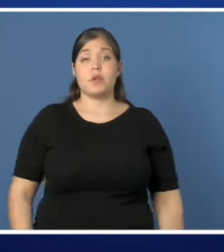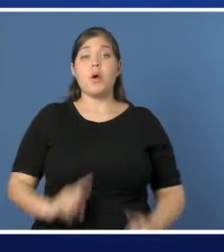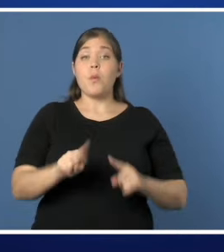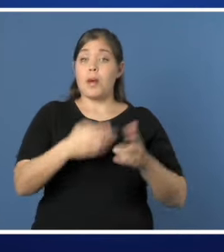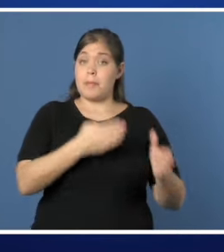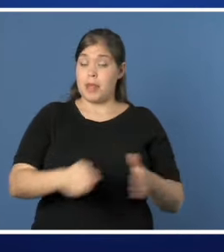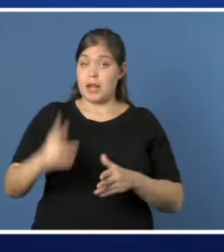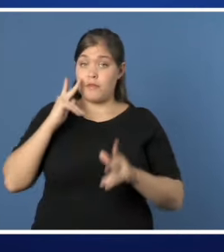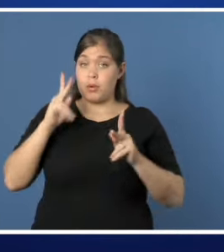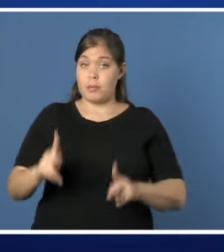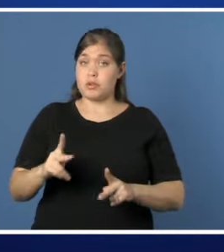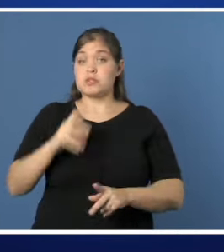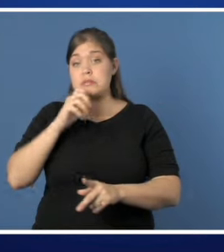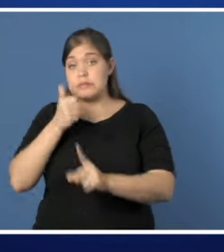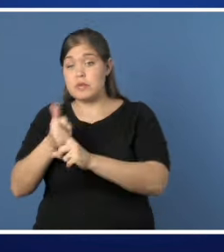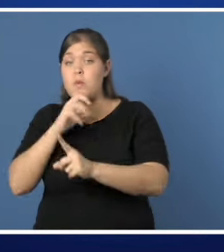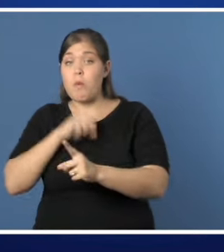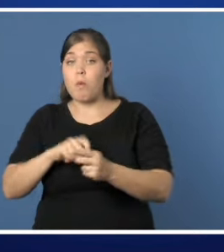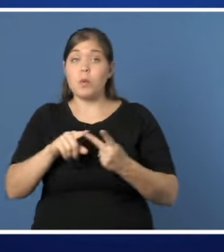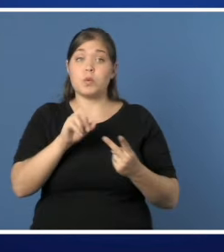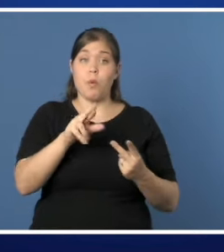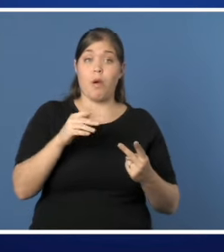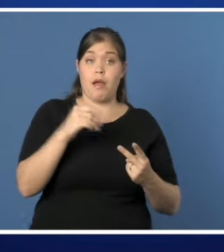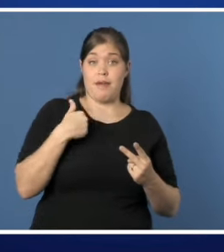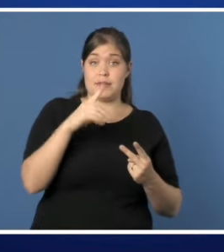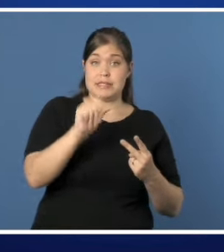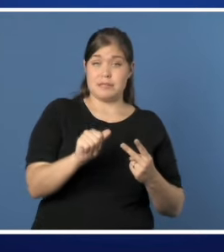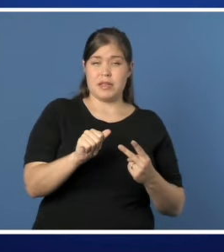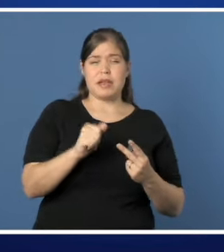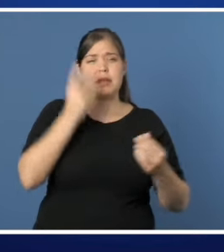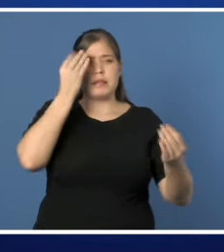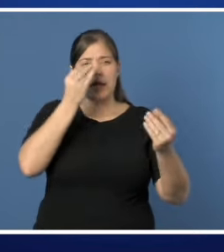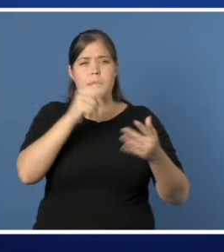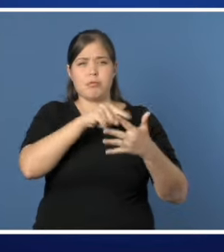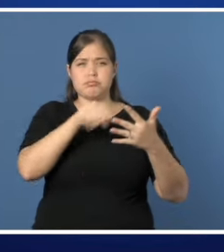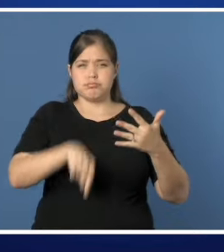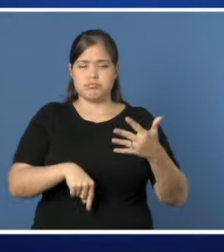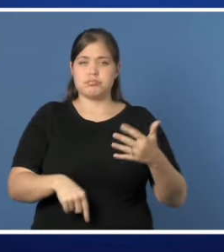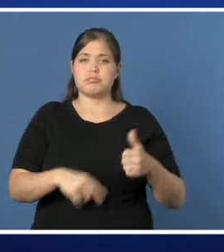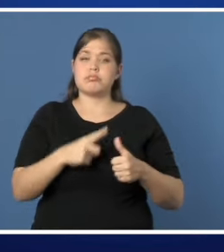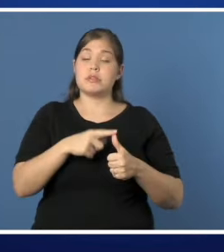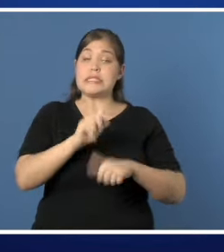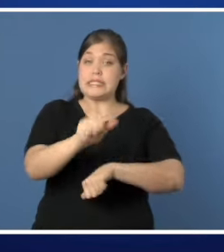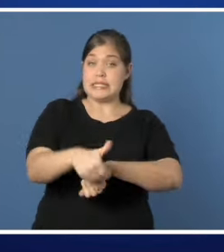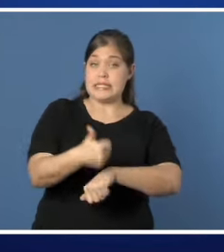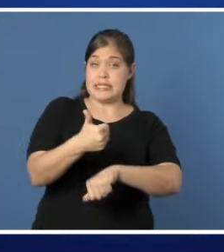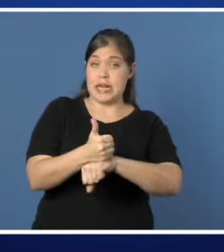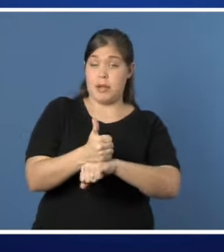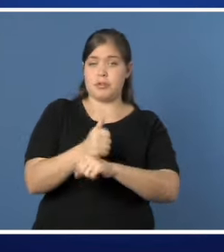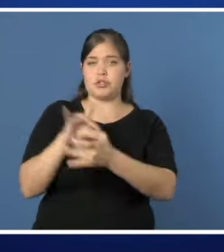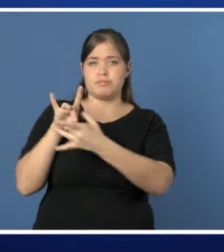When planning for the care of an elderly and those with special needs, please consider the following recommendations